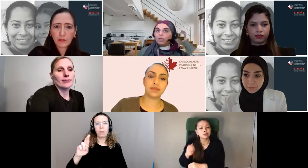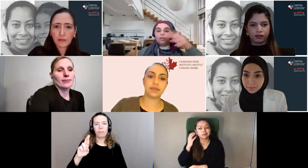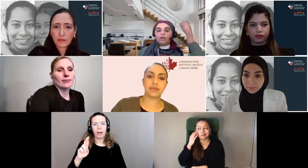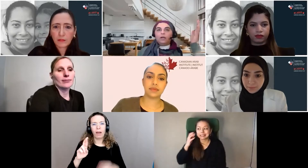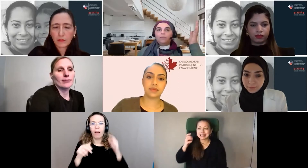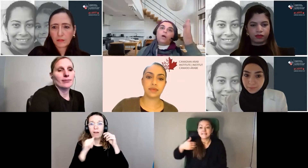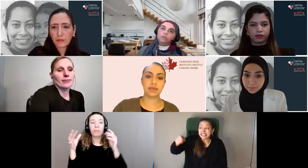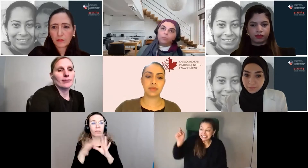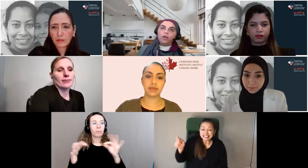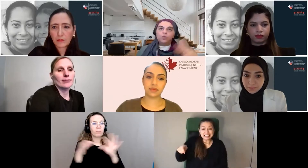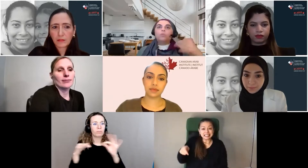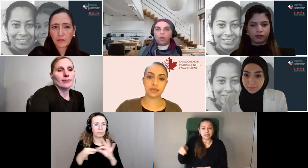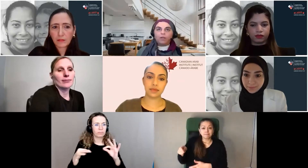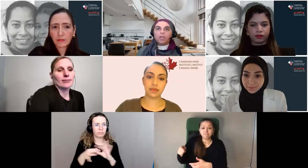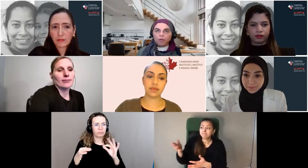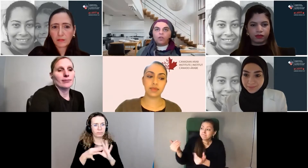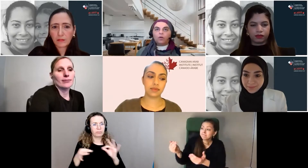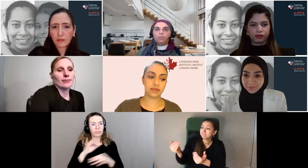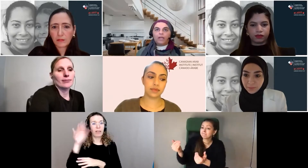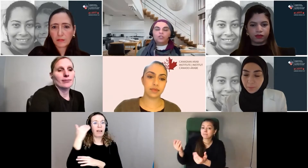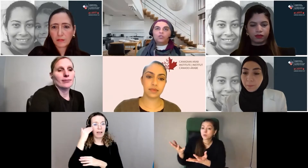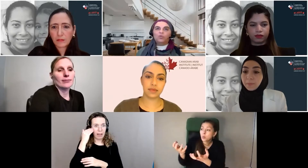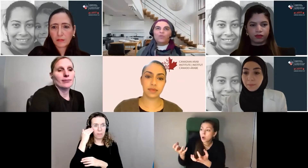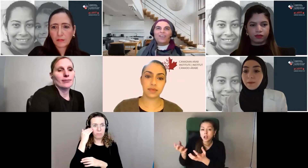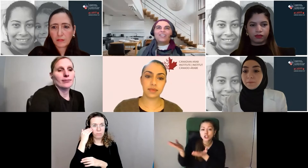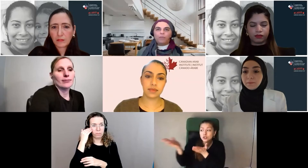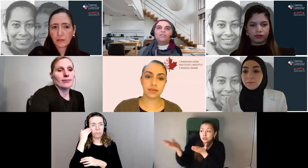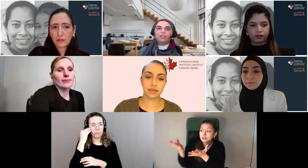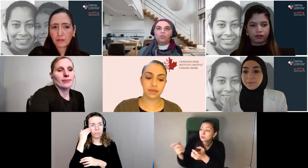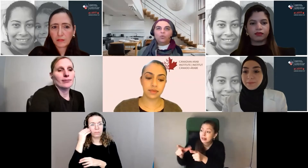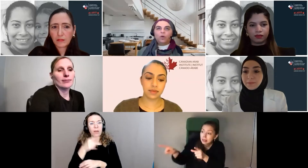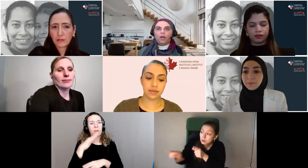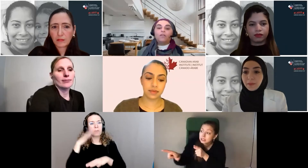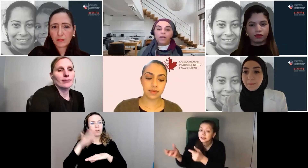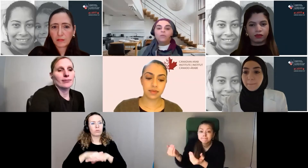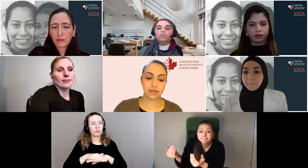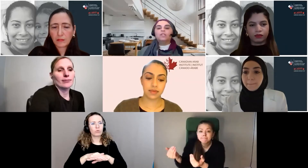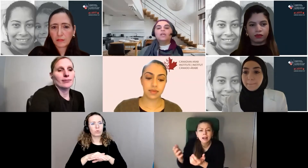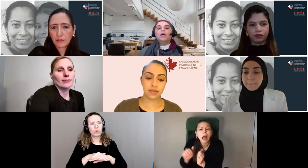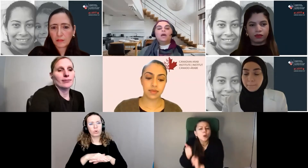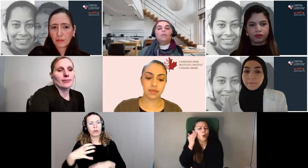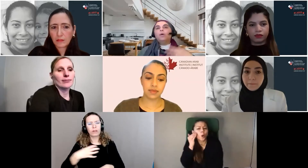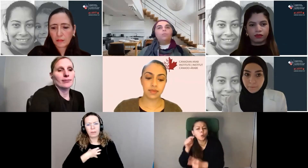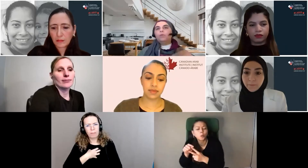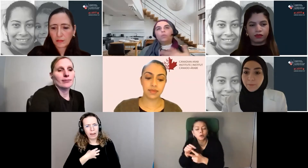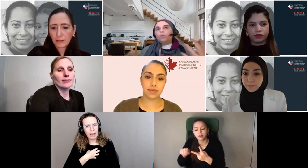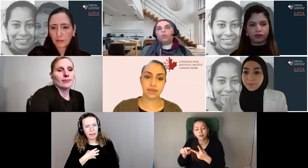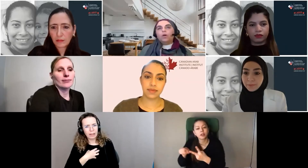to, well, Abrar, you spoke about some of your plans to expand into other languages,